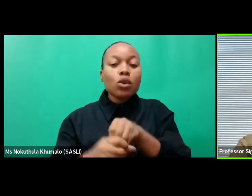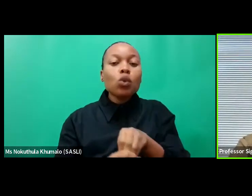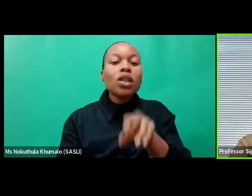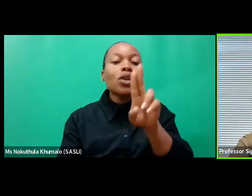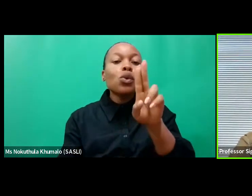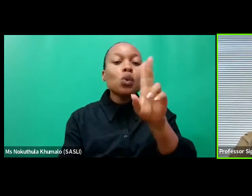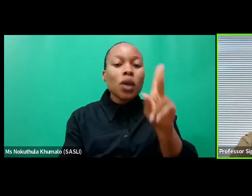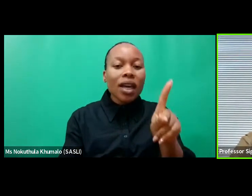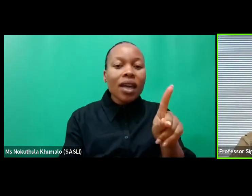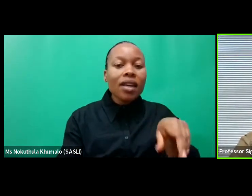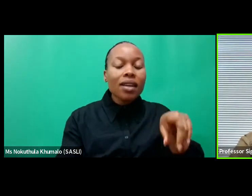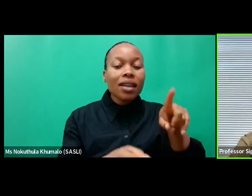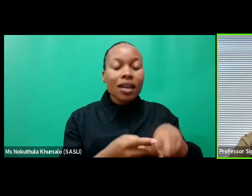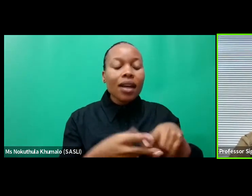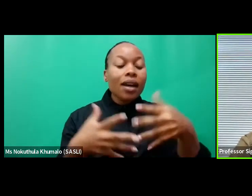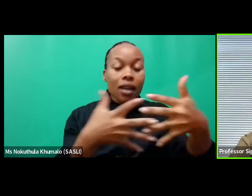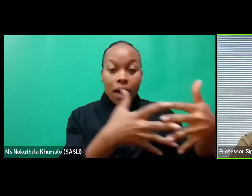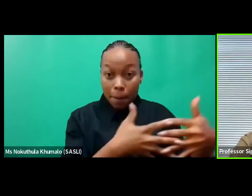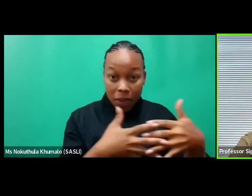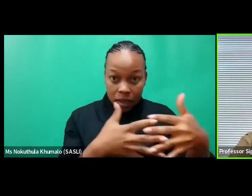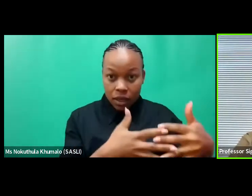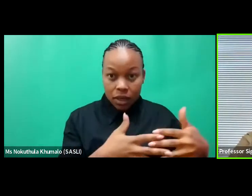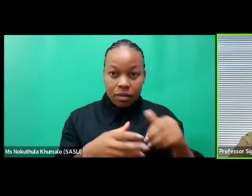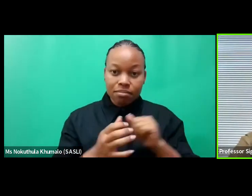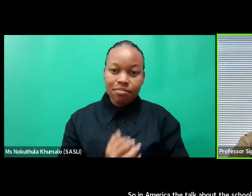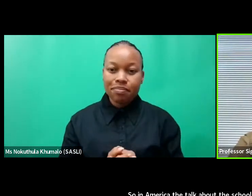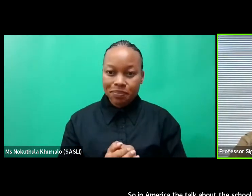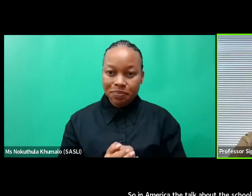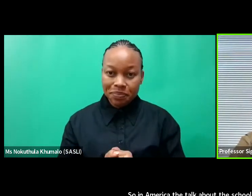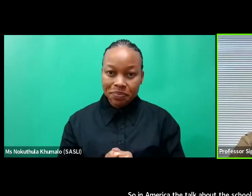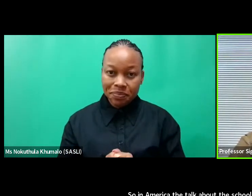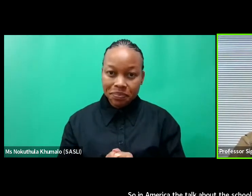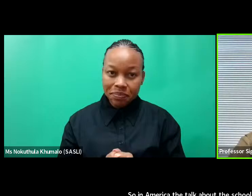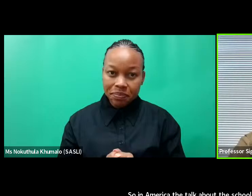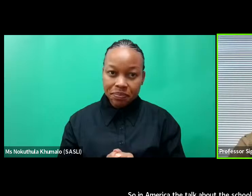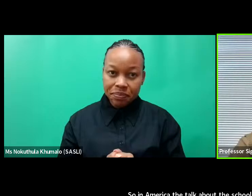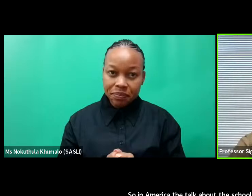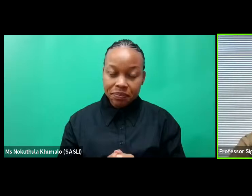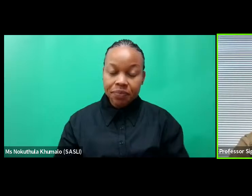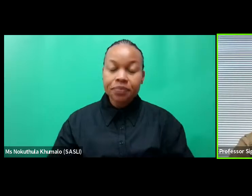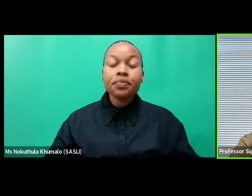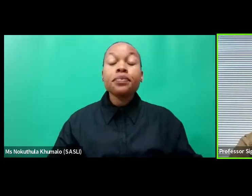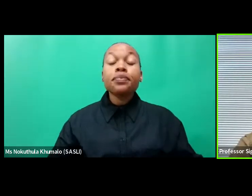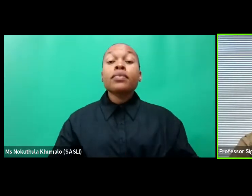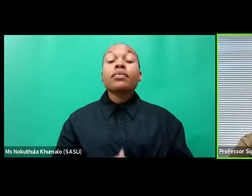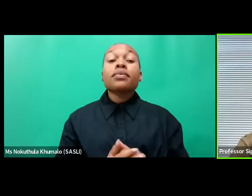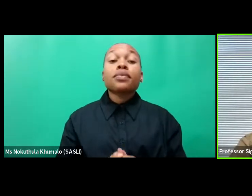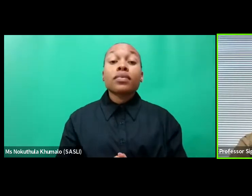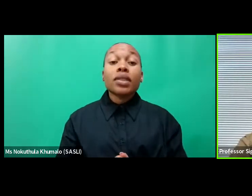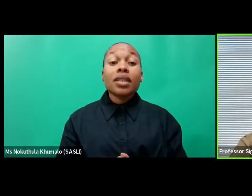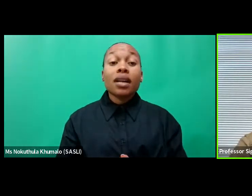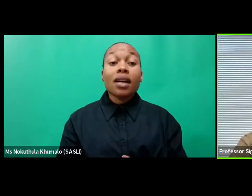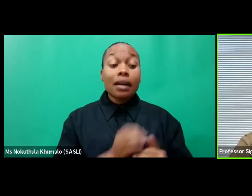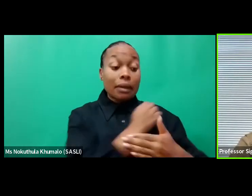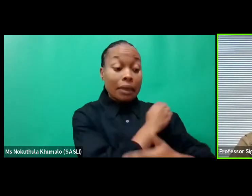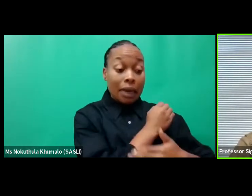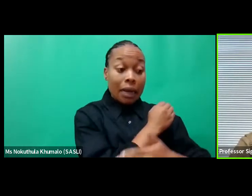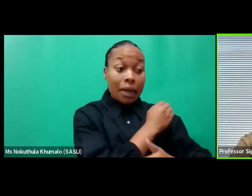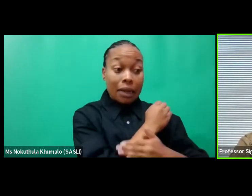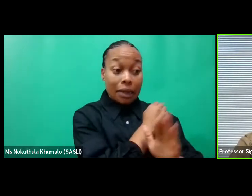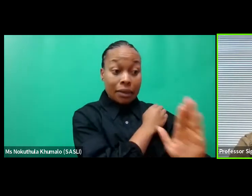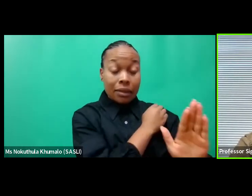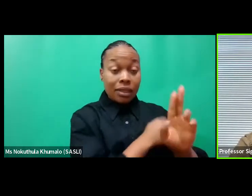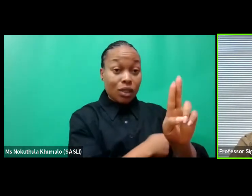school to prison pipeline. In the United Kingdom, there's a lot of sociological analysis